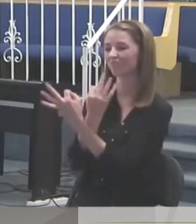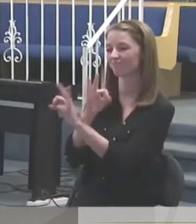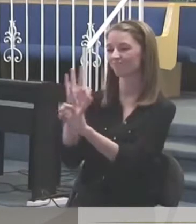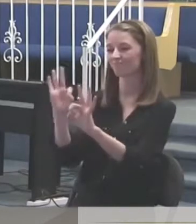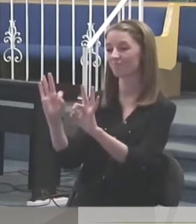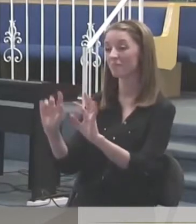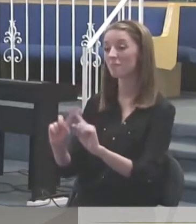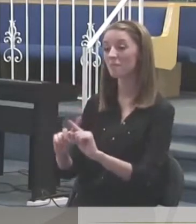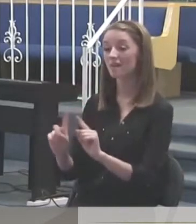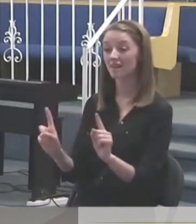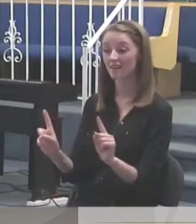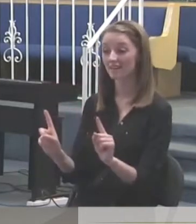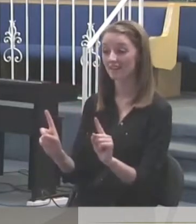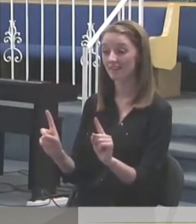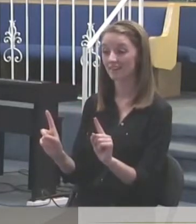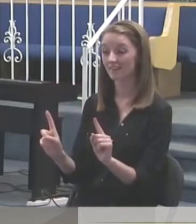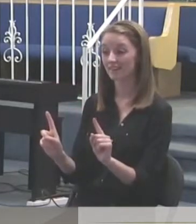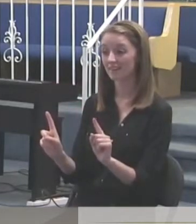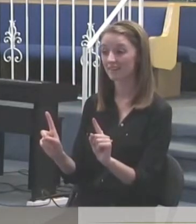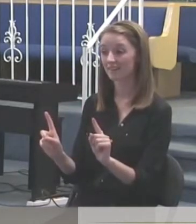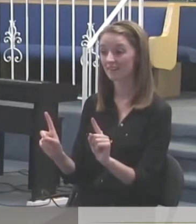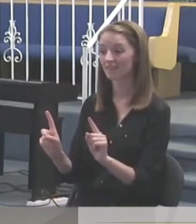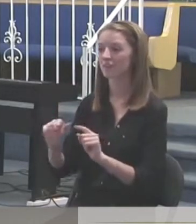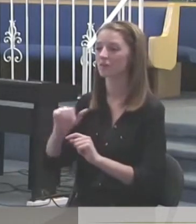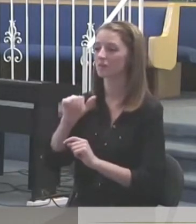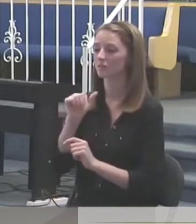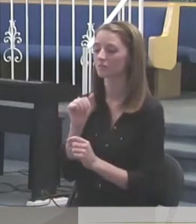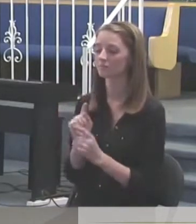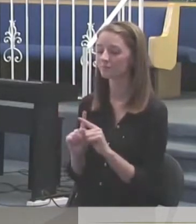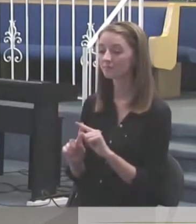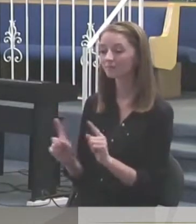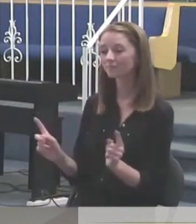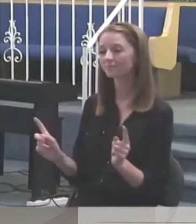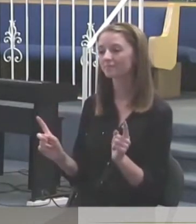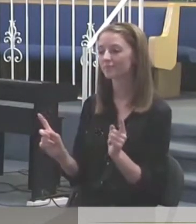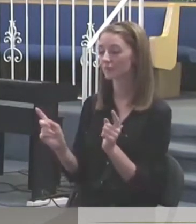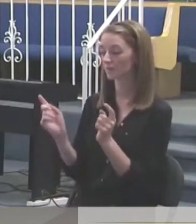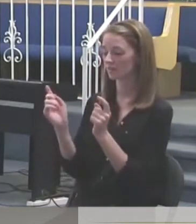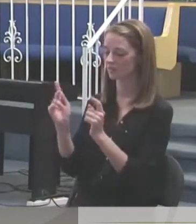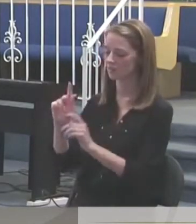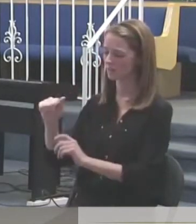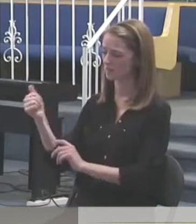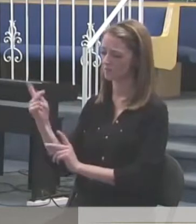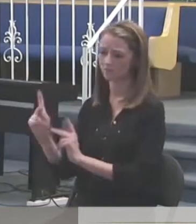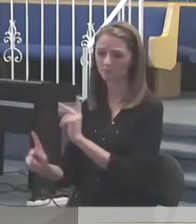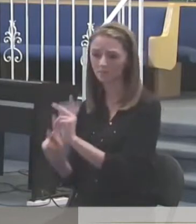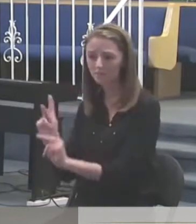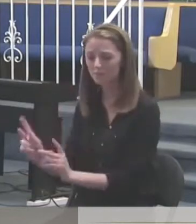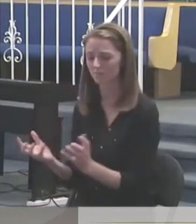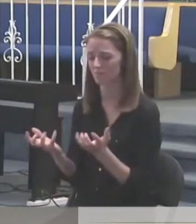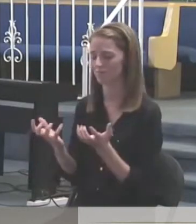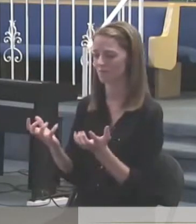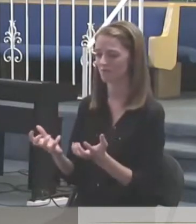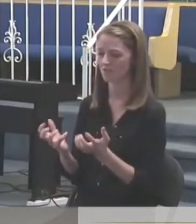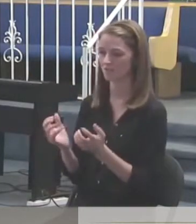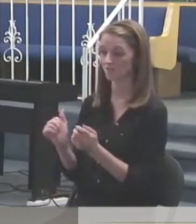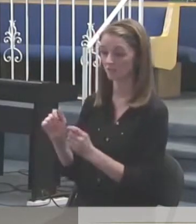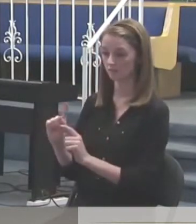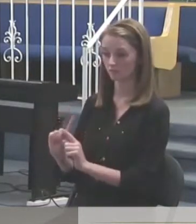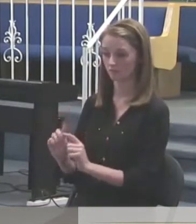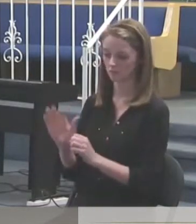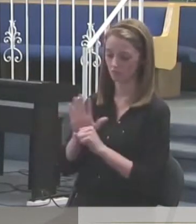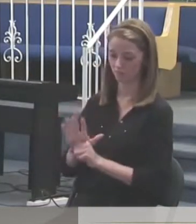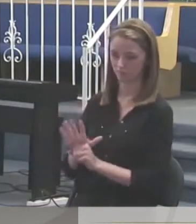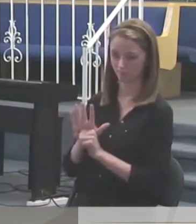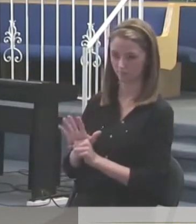being oppressed, when you are surrounded by other people who want to do other things and they're spiritual